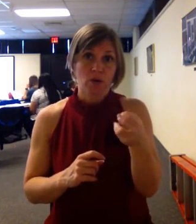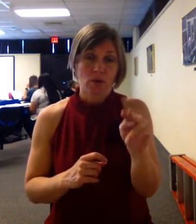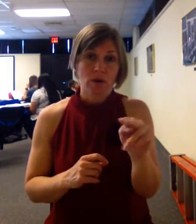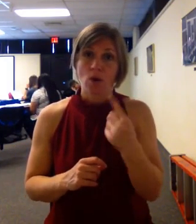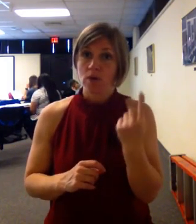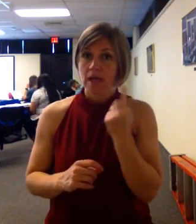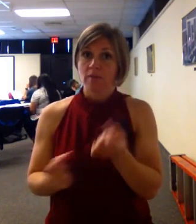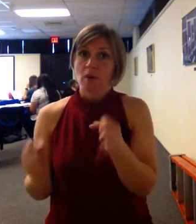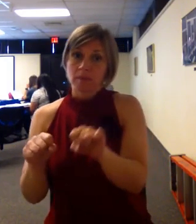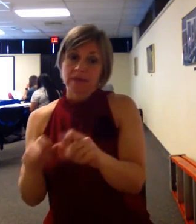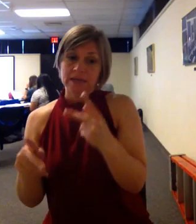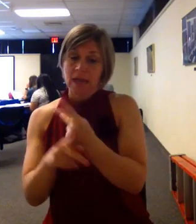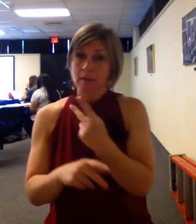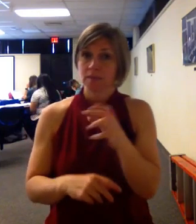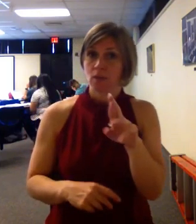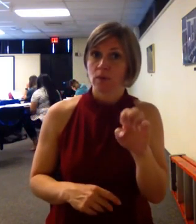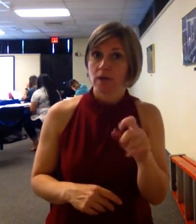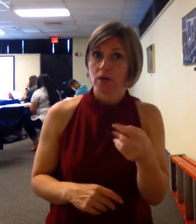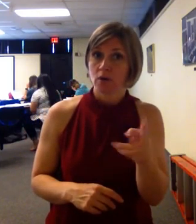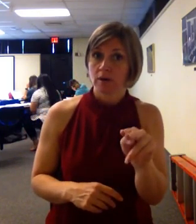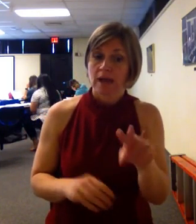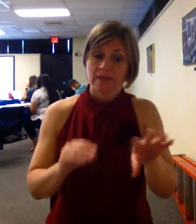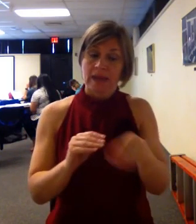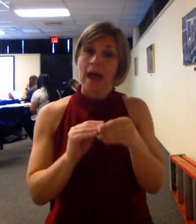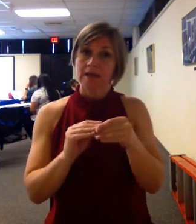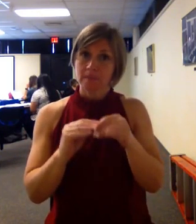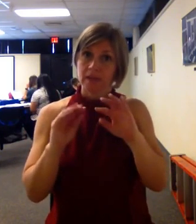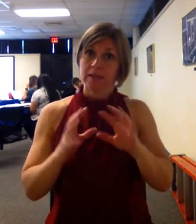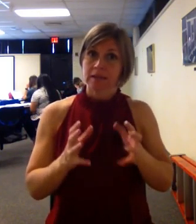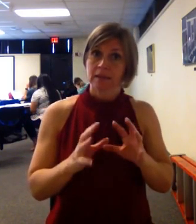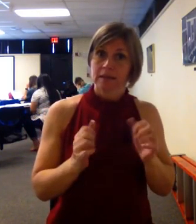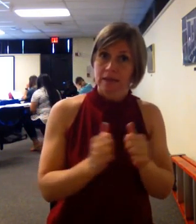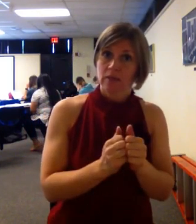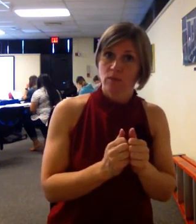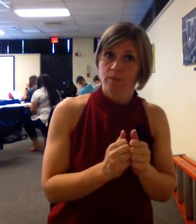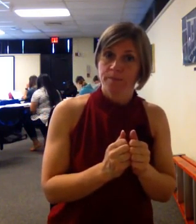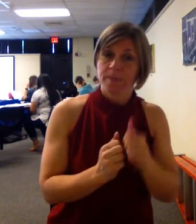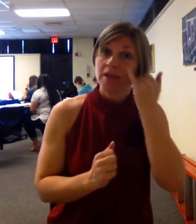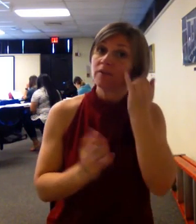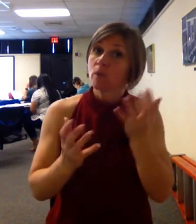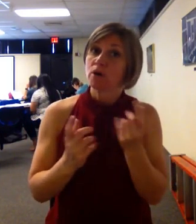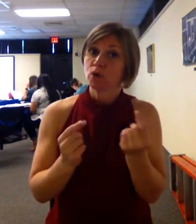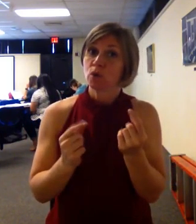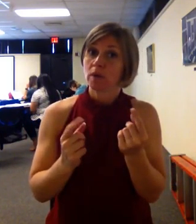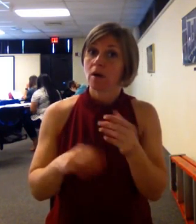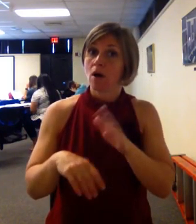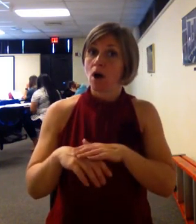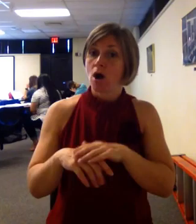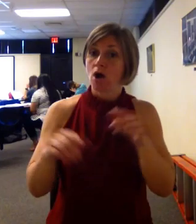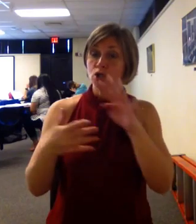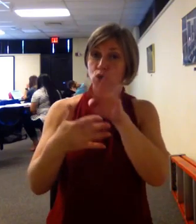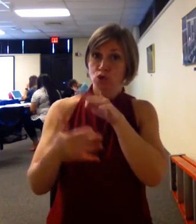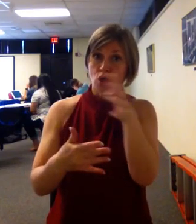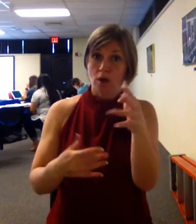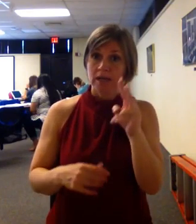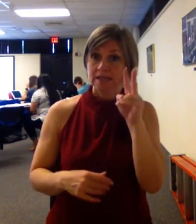the return and then add all of those up in the end. And if you wanted to do it up here on your little chart to save having to write out that whole equation